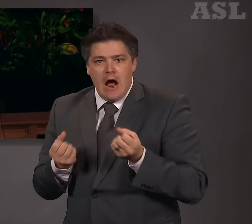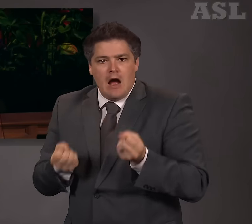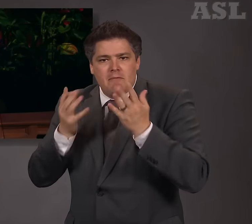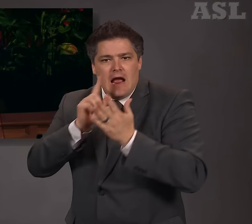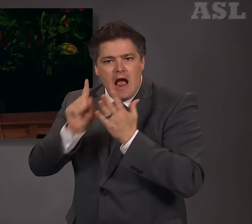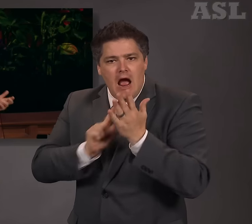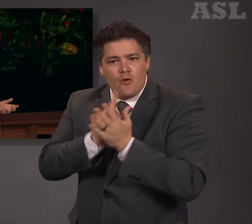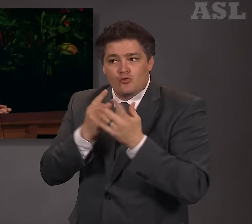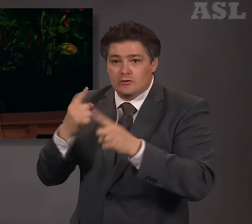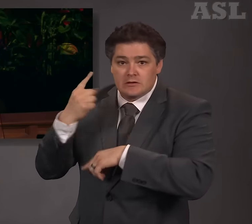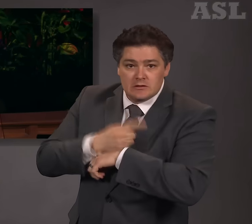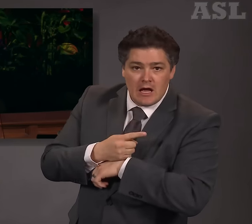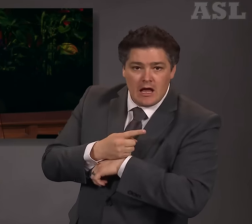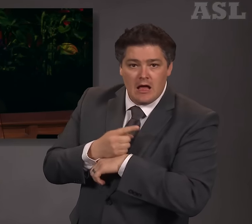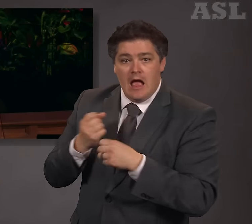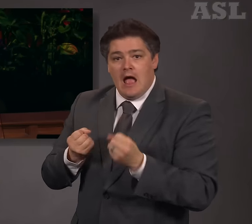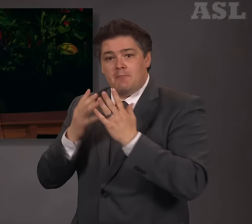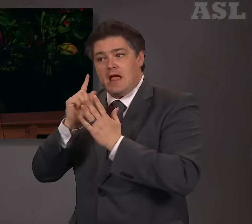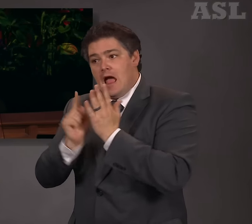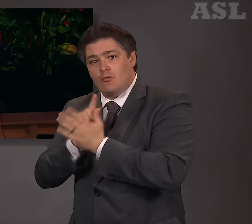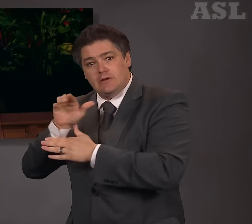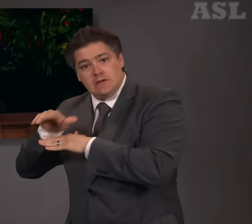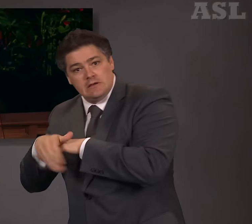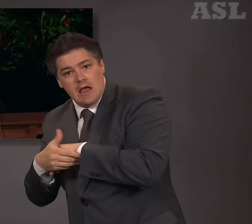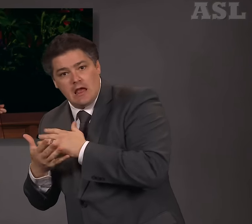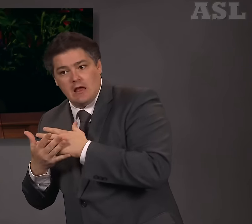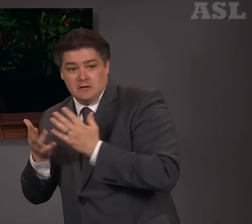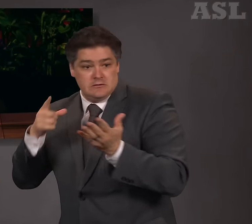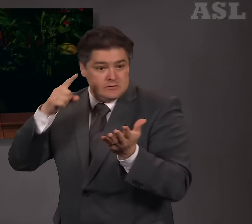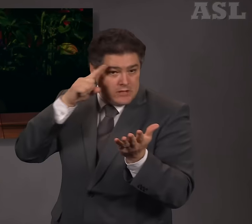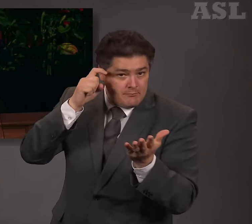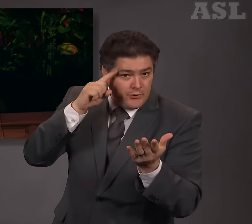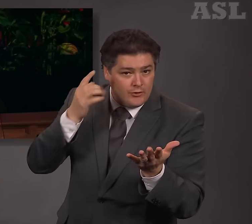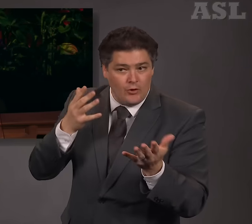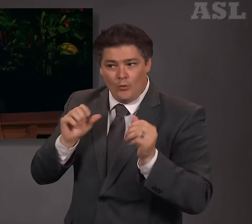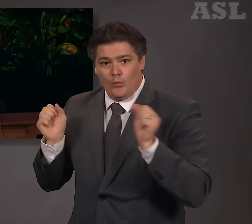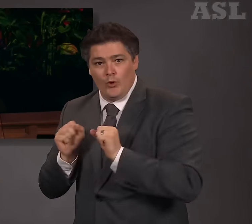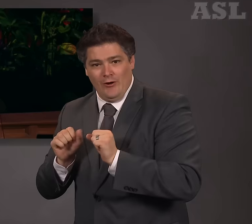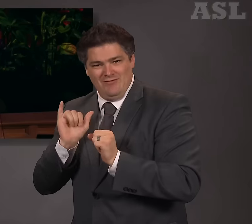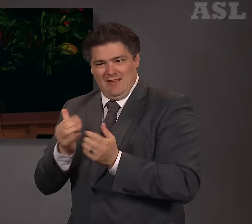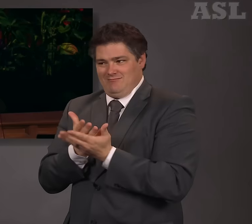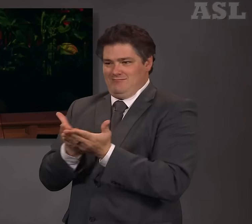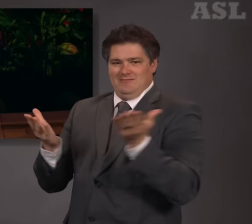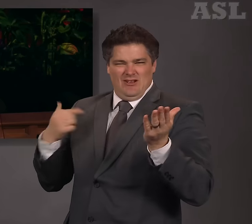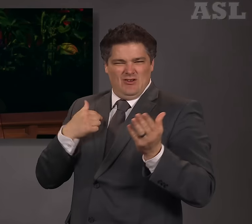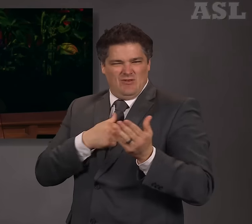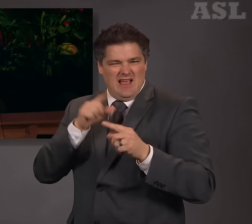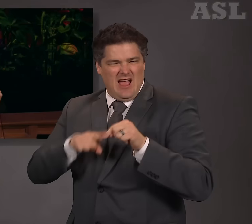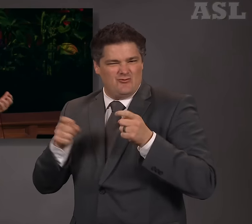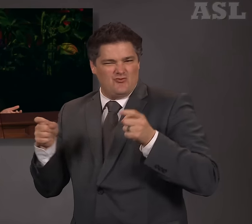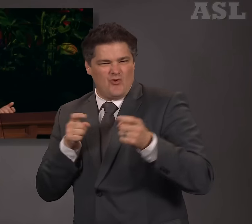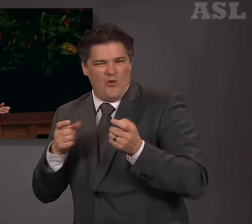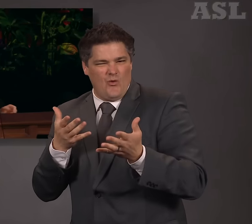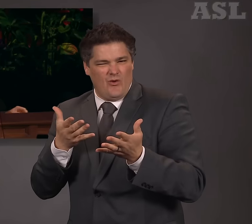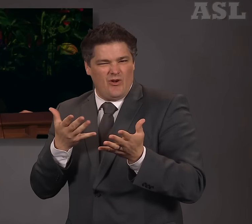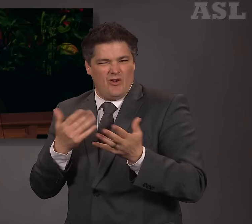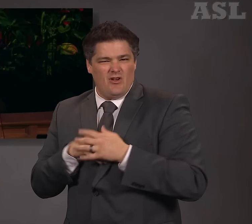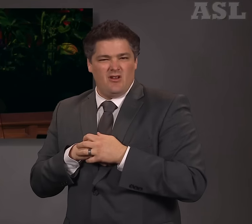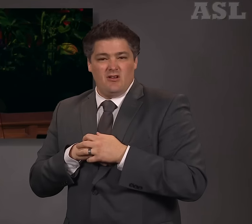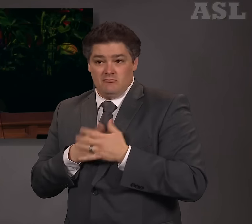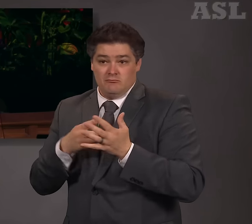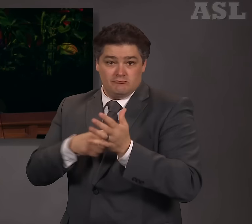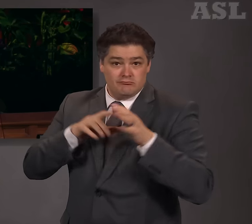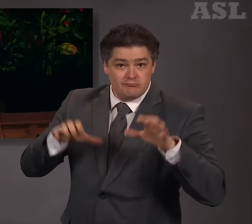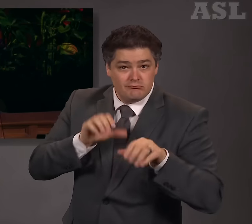day and of night and seasons of summer and of winter, times of labor followed by times of